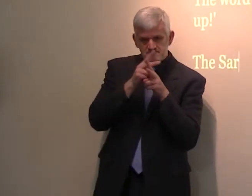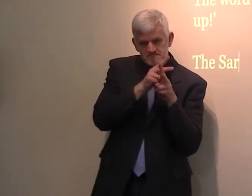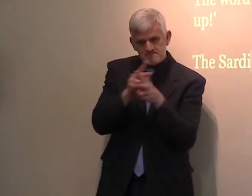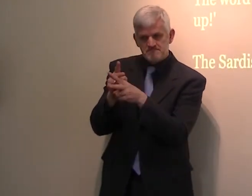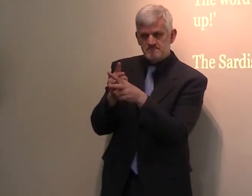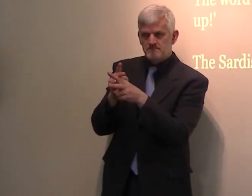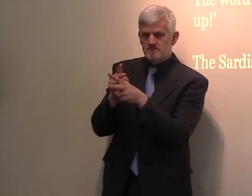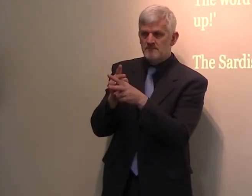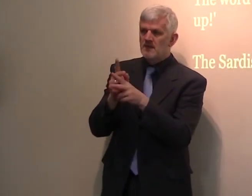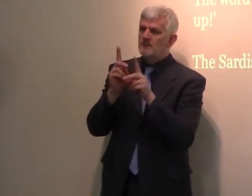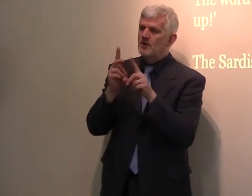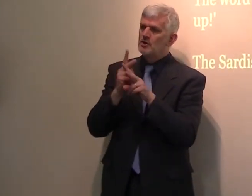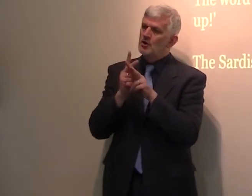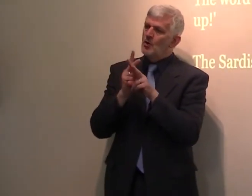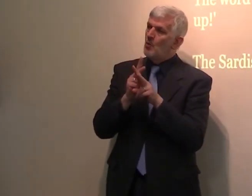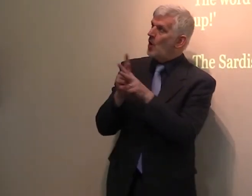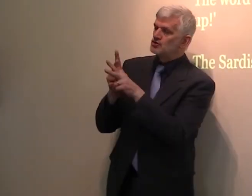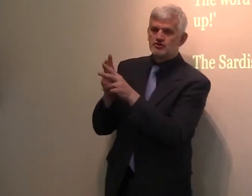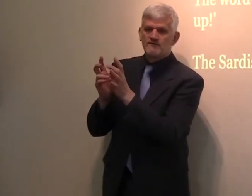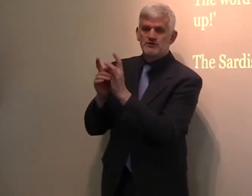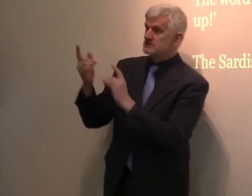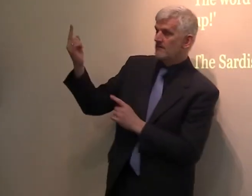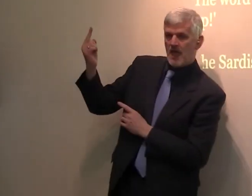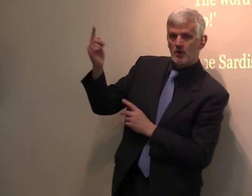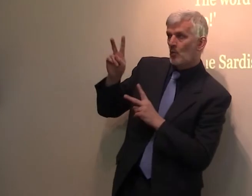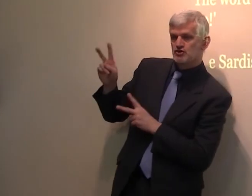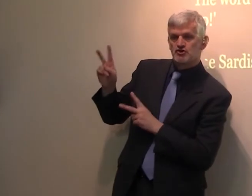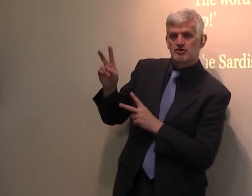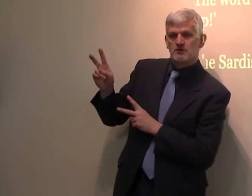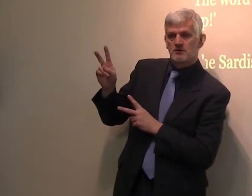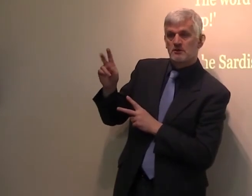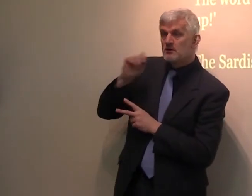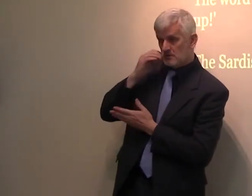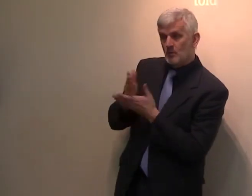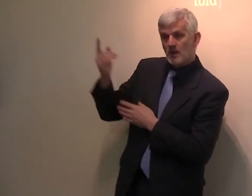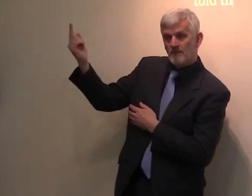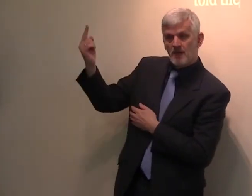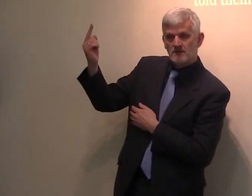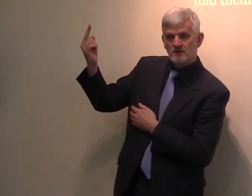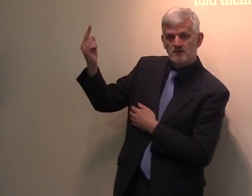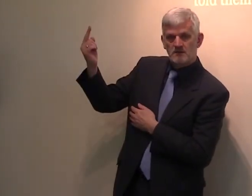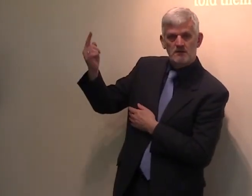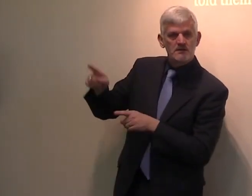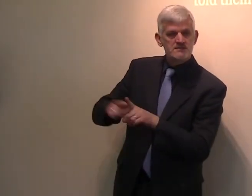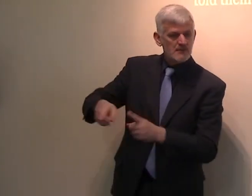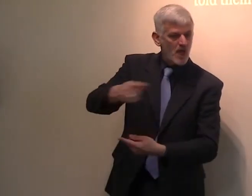watch also for the Lord's return. The Lord is coming back. This is something we must always be watchful